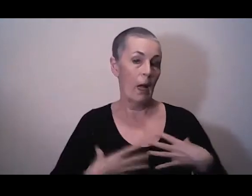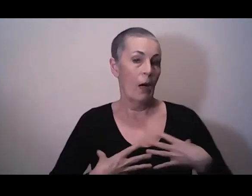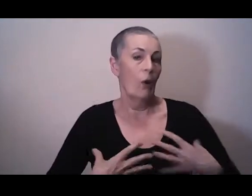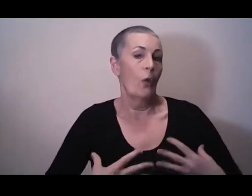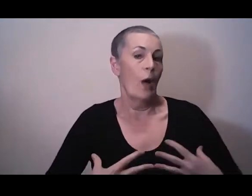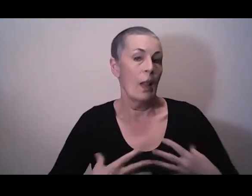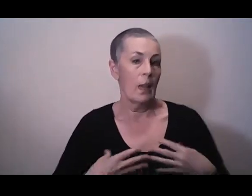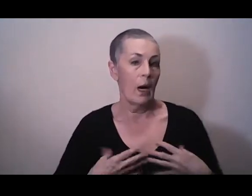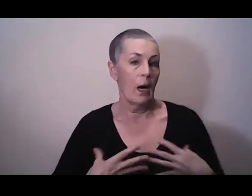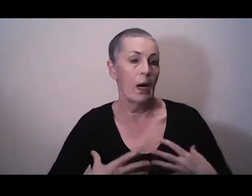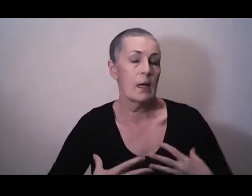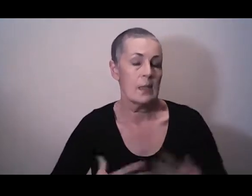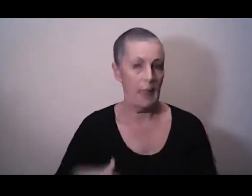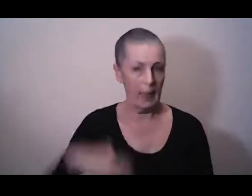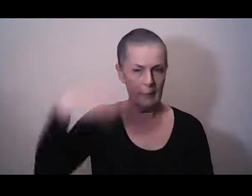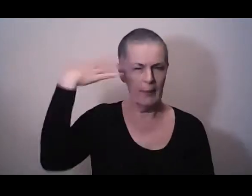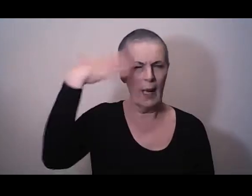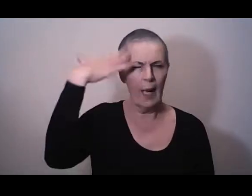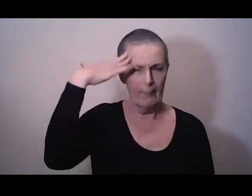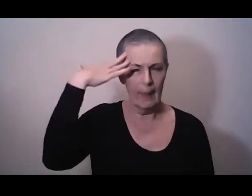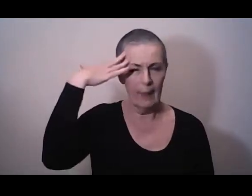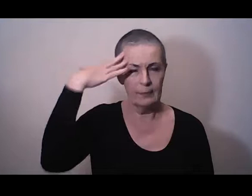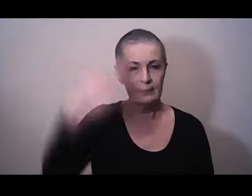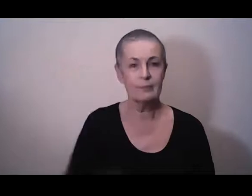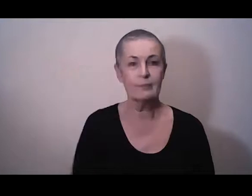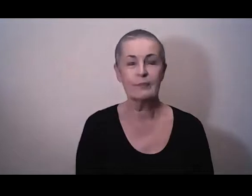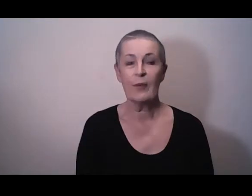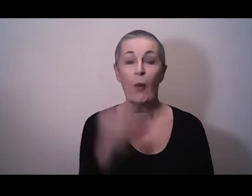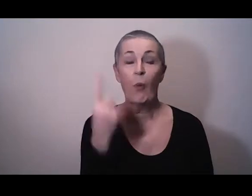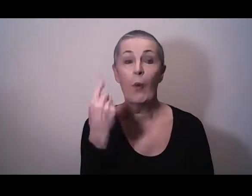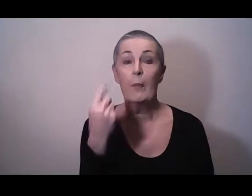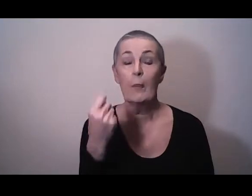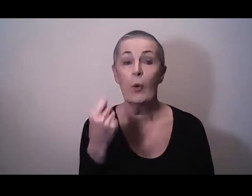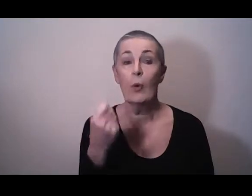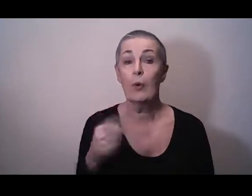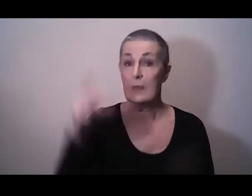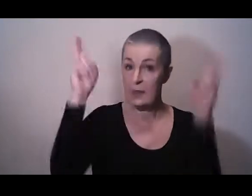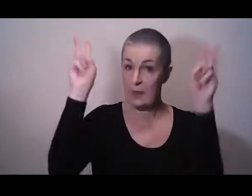And another one which I really like is called pushing wave.